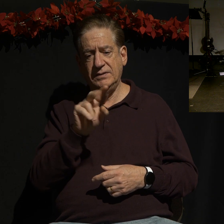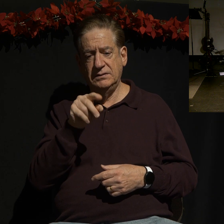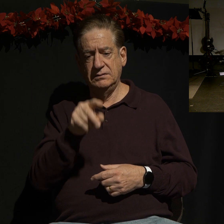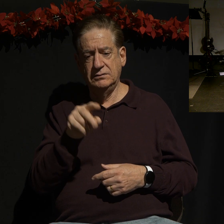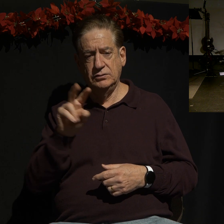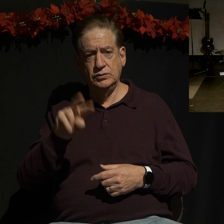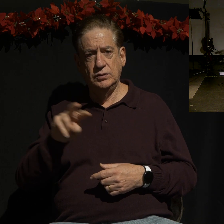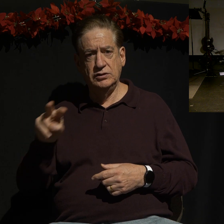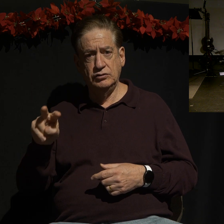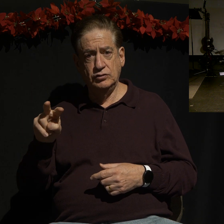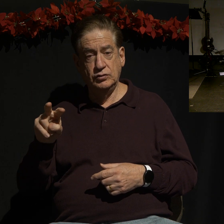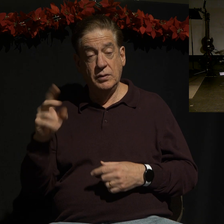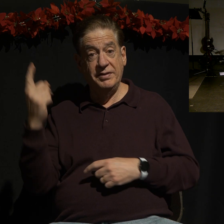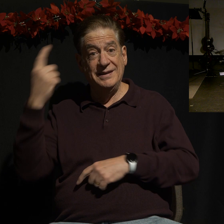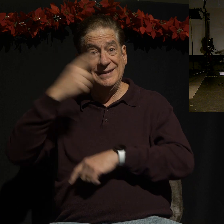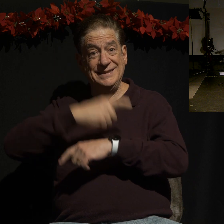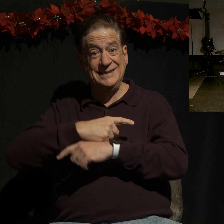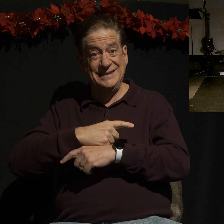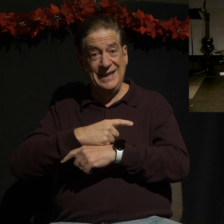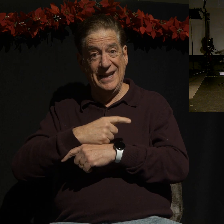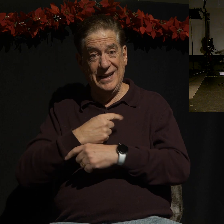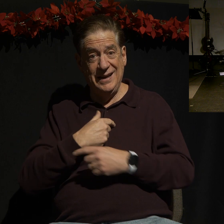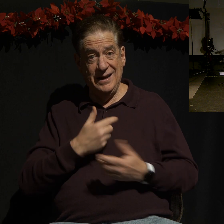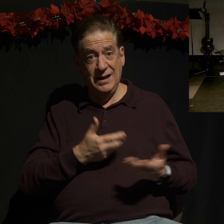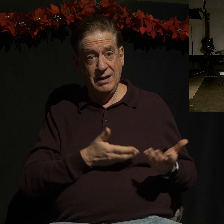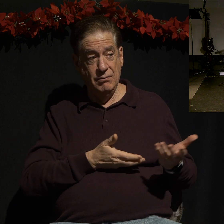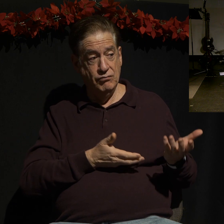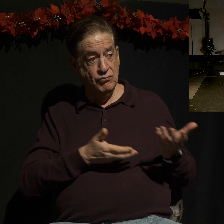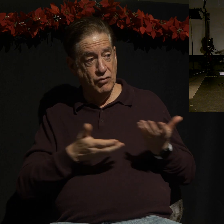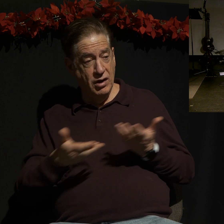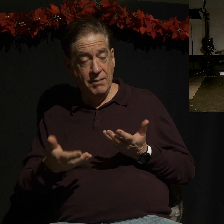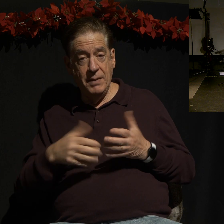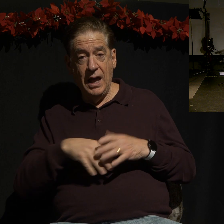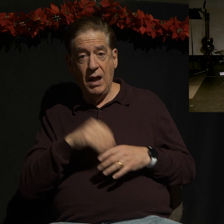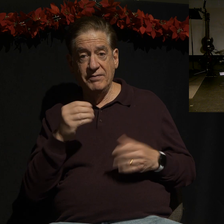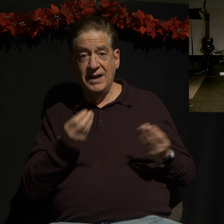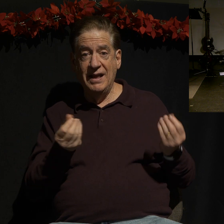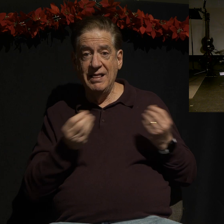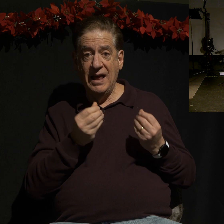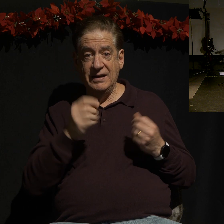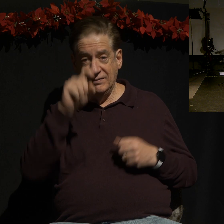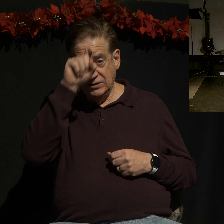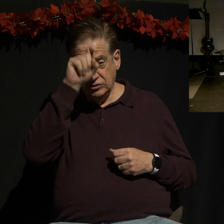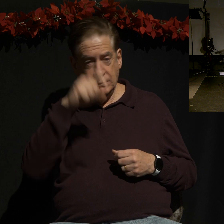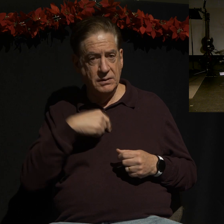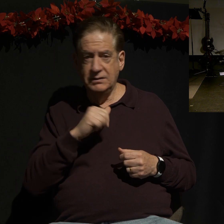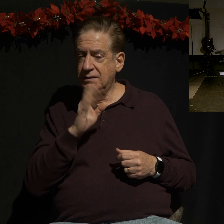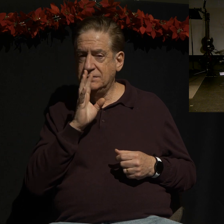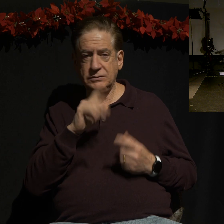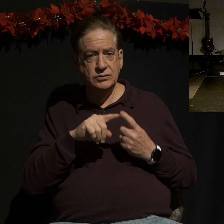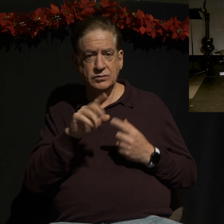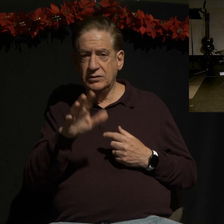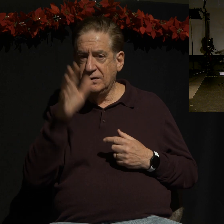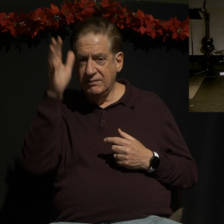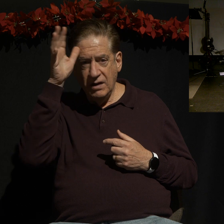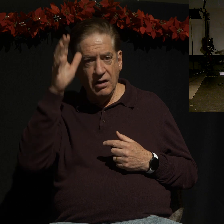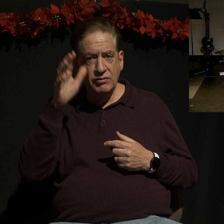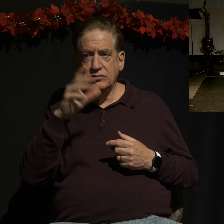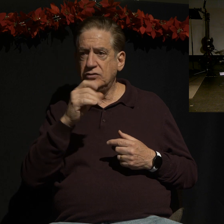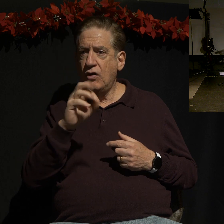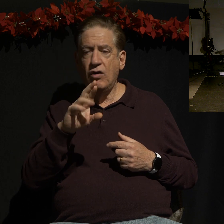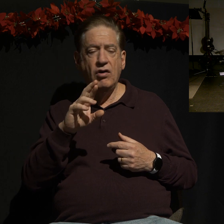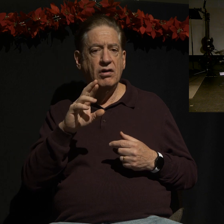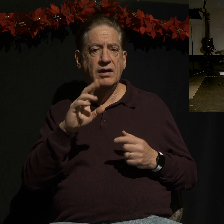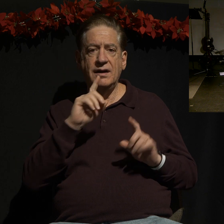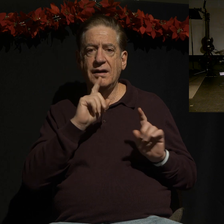It says, "For in the day that I brought them out of the land of Egypt, I did not speak to your fathers or command them concerning burnt offerings